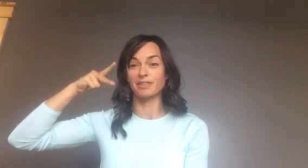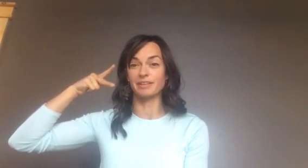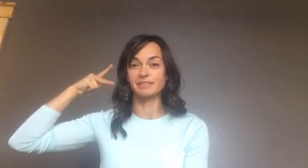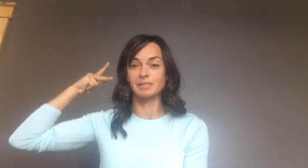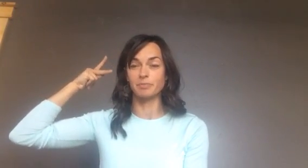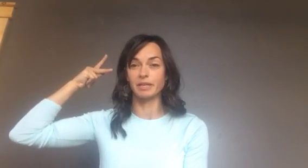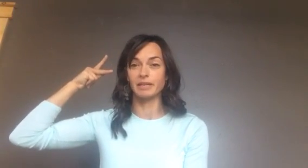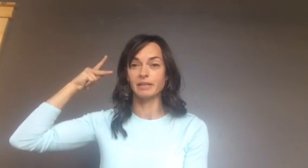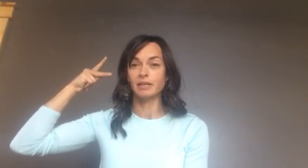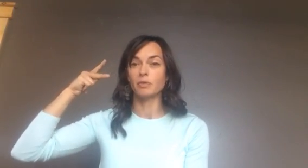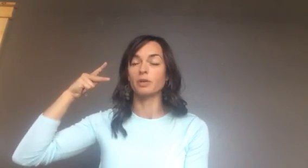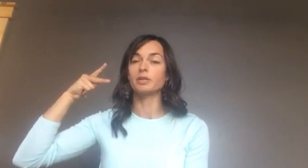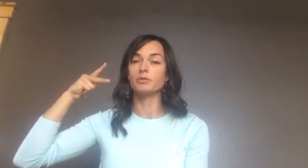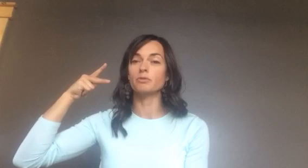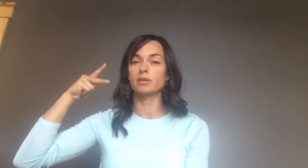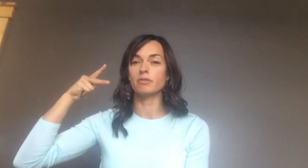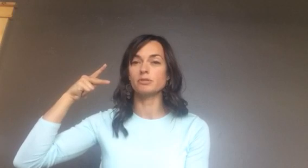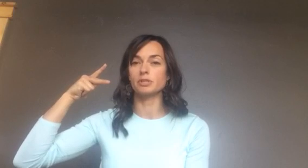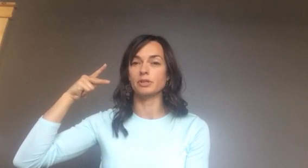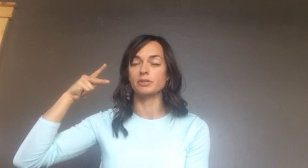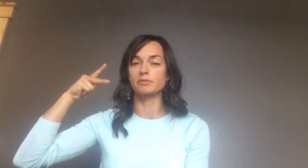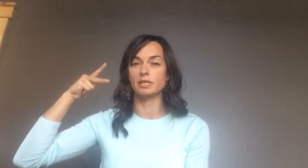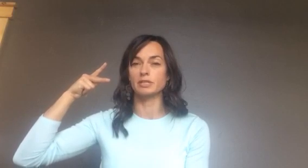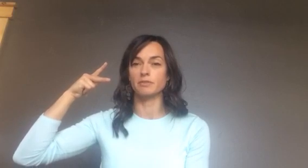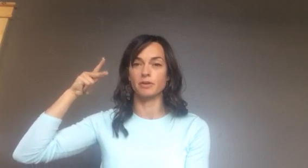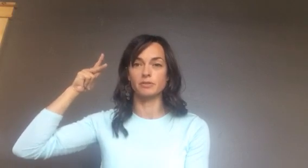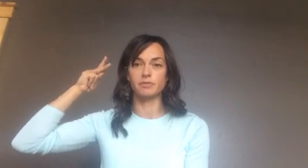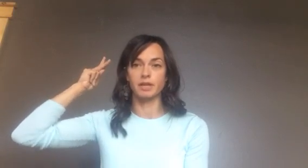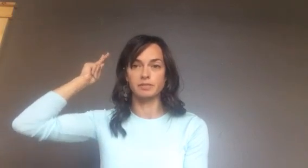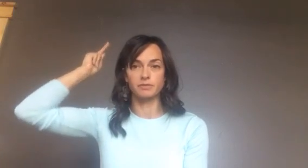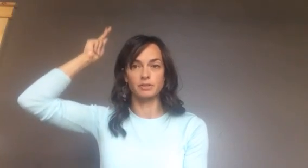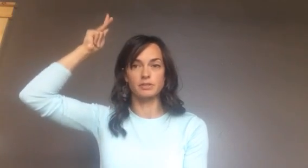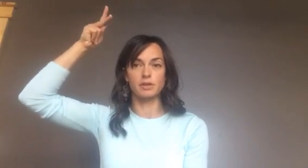things deeply. We're going to do 3 of those circles for each of those philosophers. So